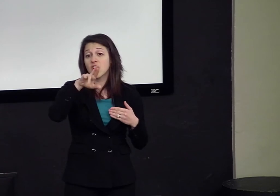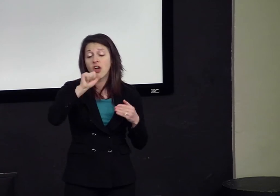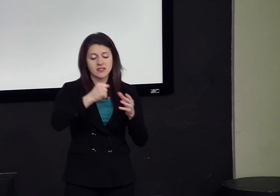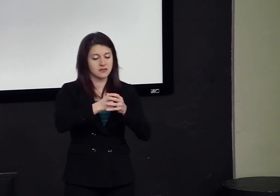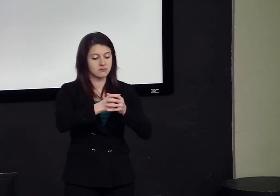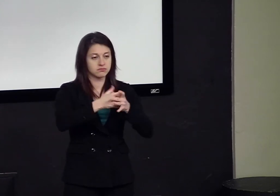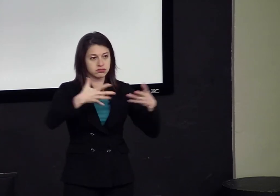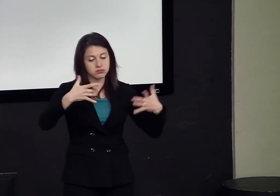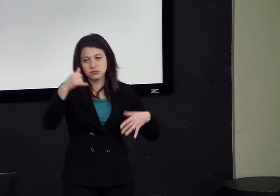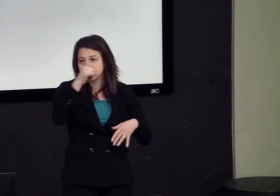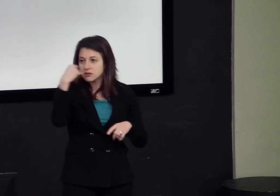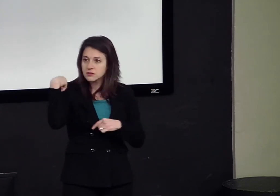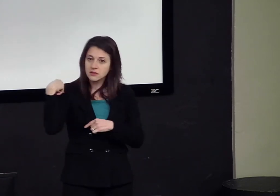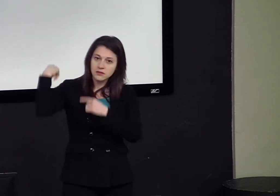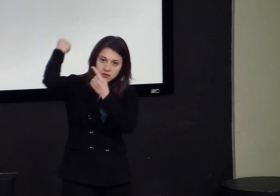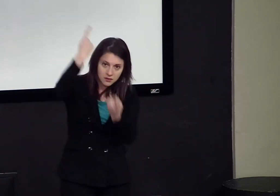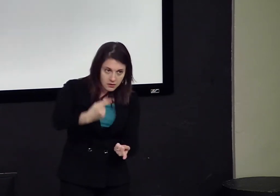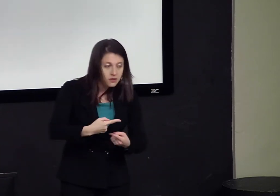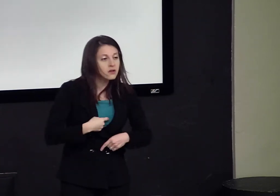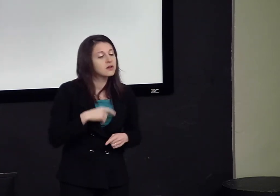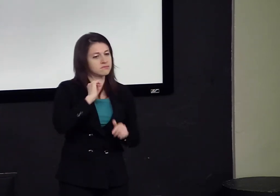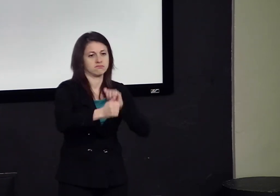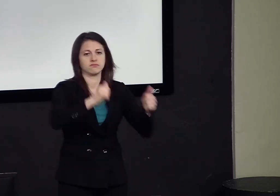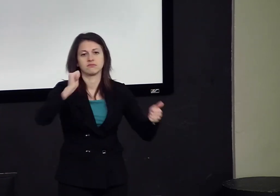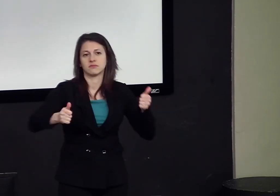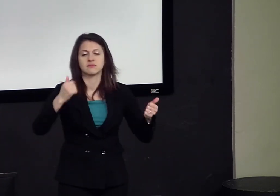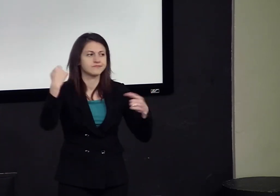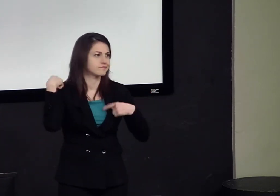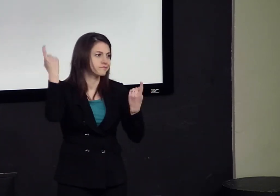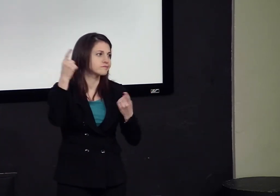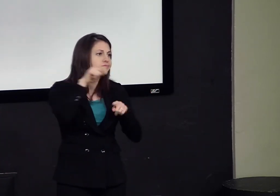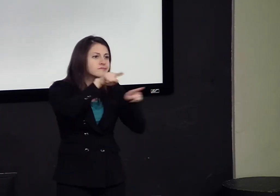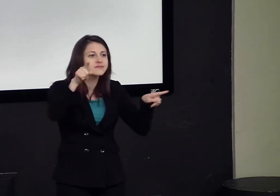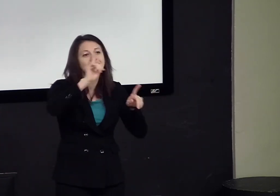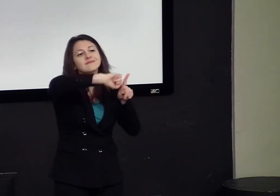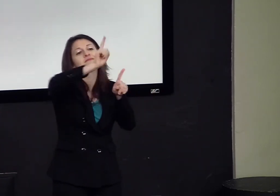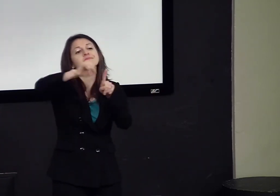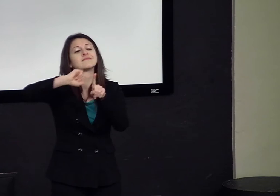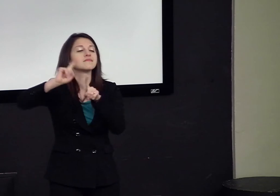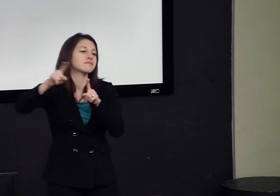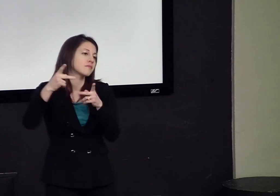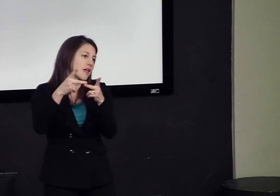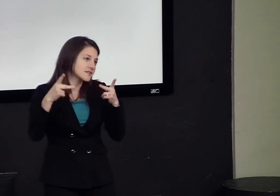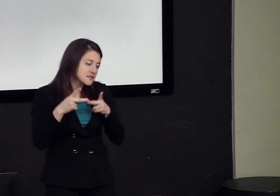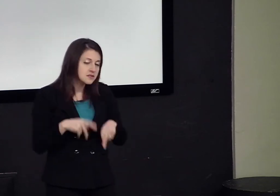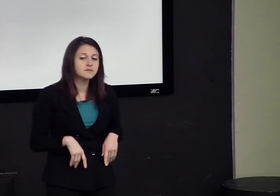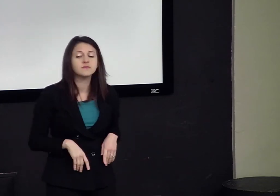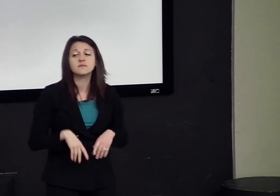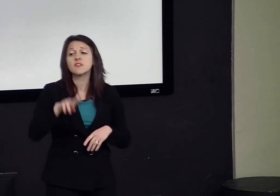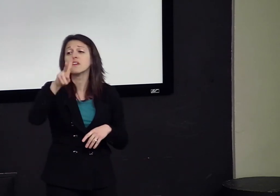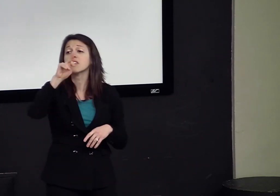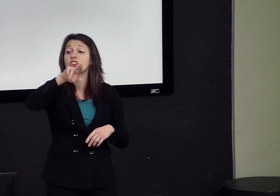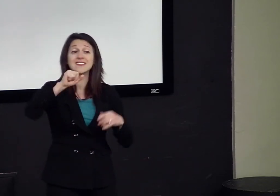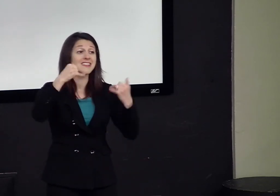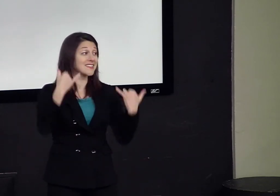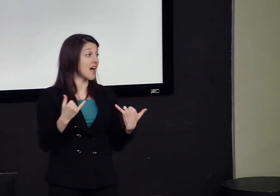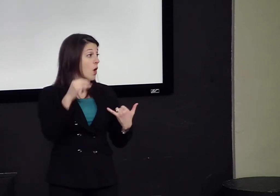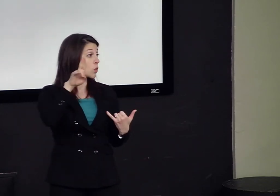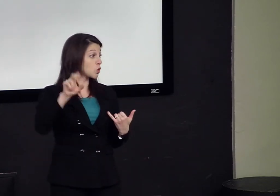VRS. And we've seen a tremendous boom over the past several years of different centers